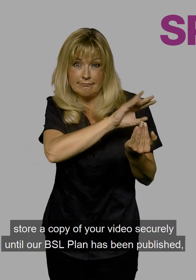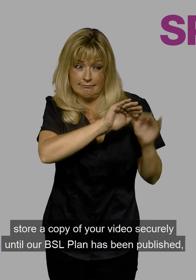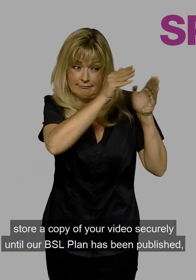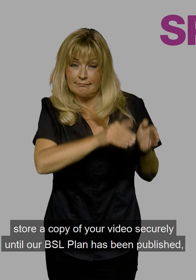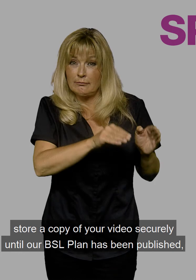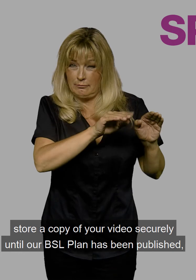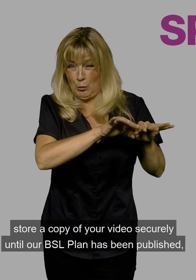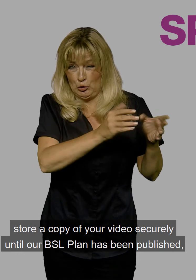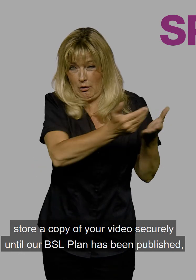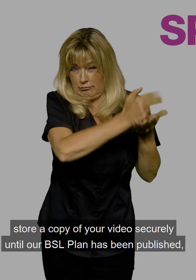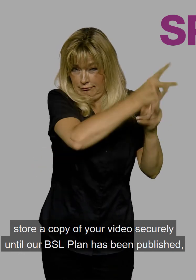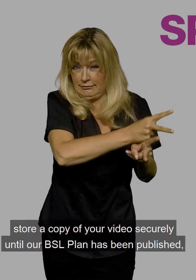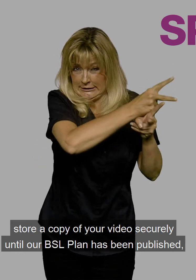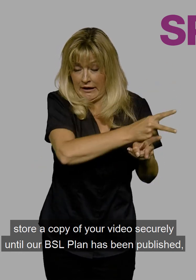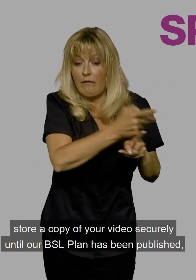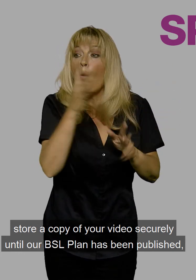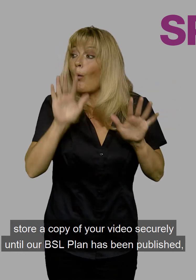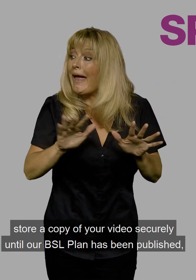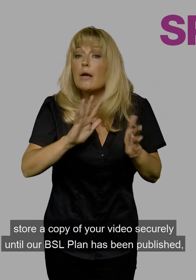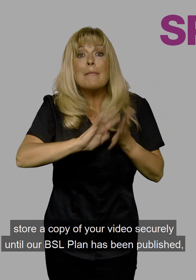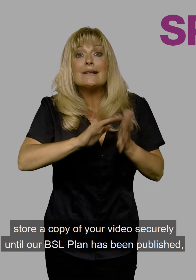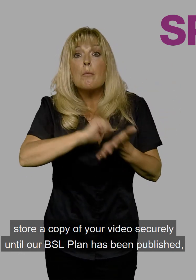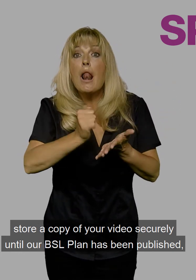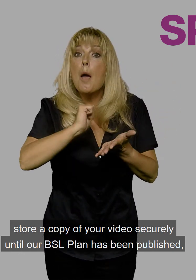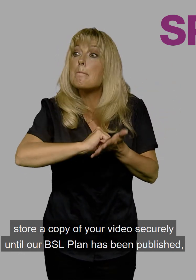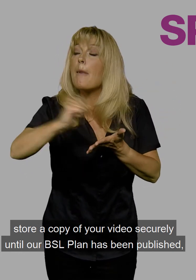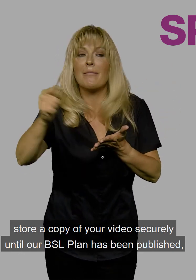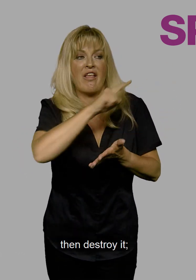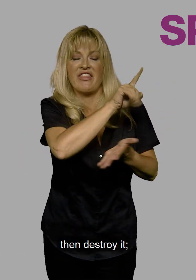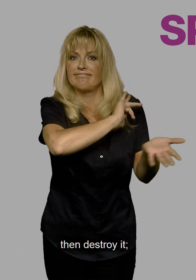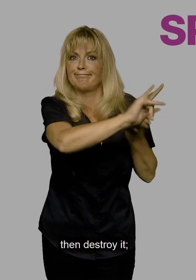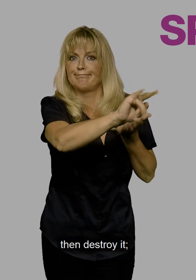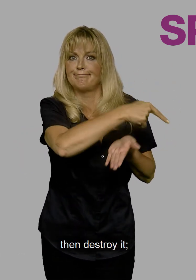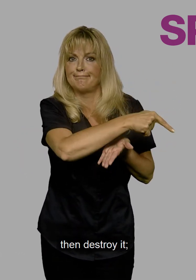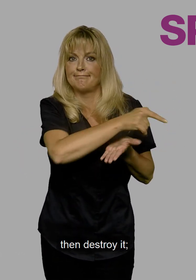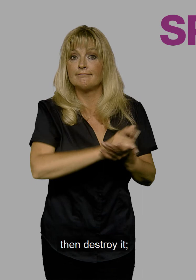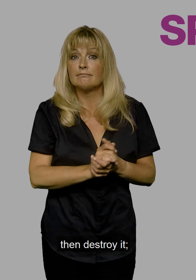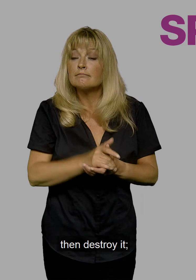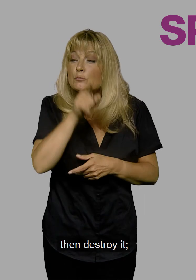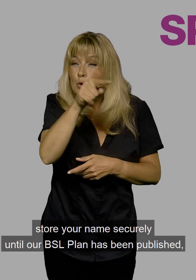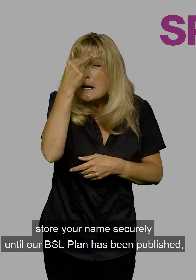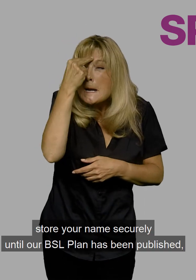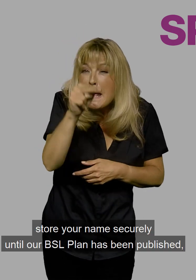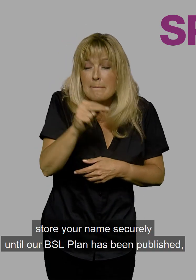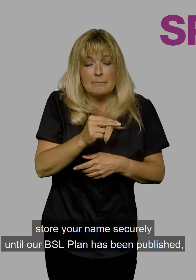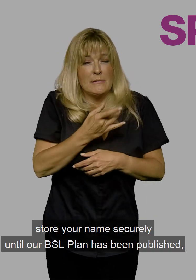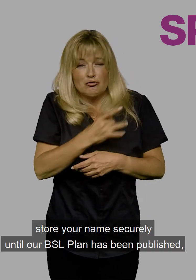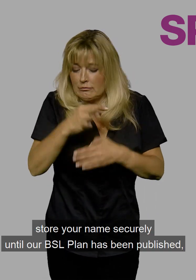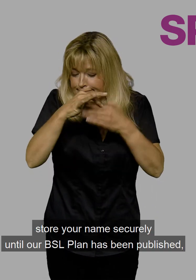a copy of your video securely until our BSL plan has been published, then destroy it, store your name securely